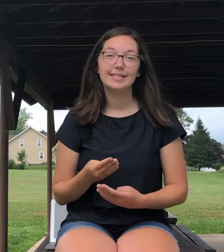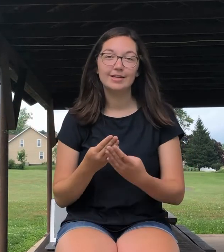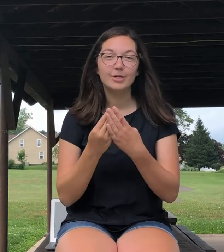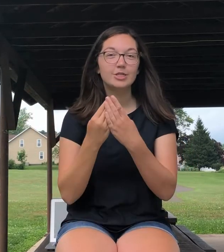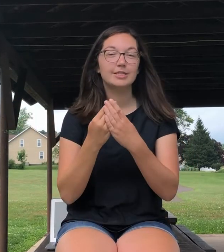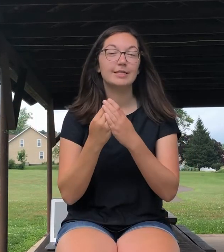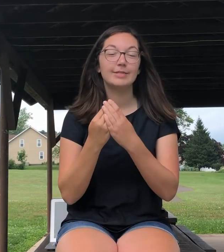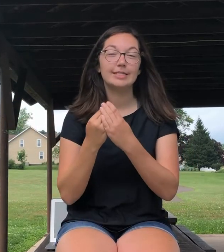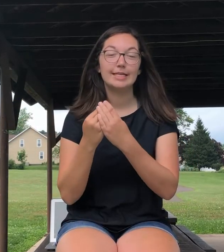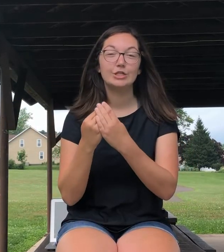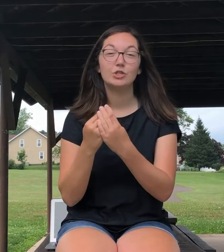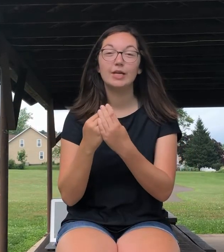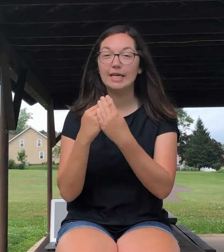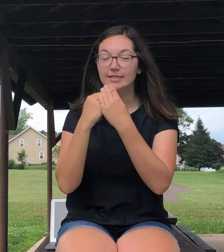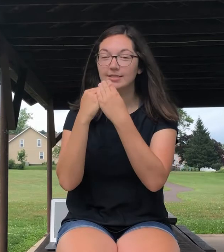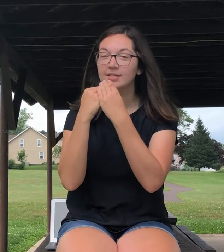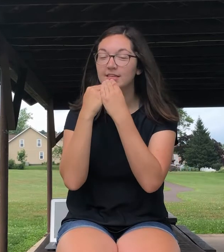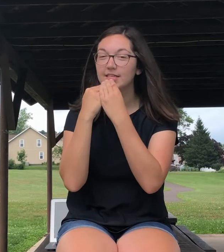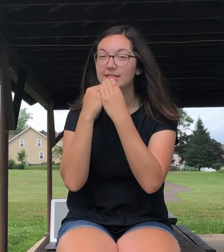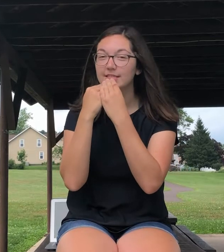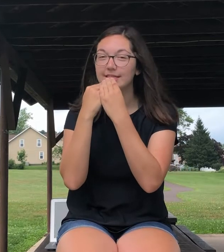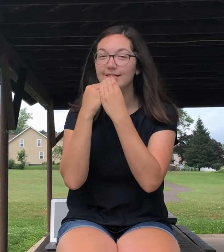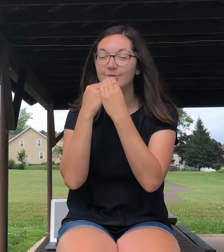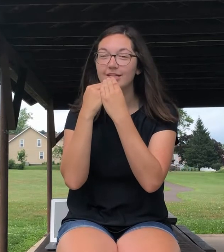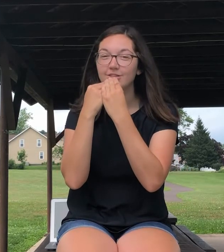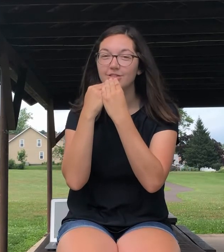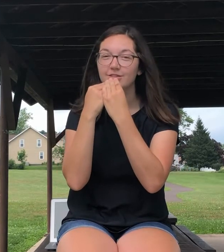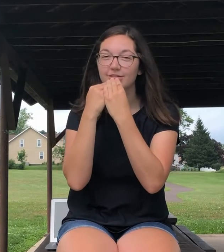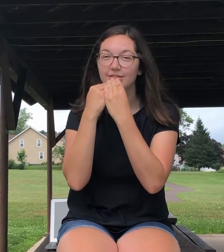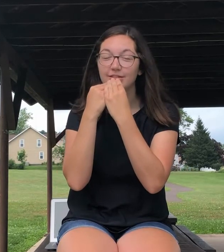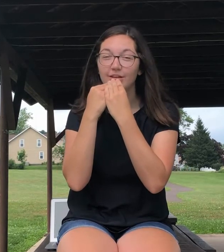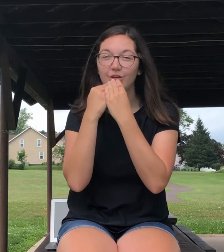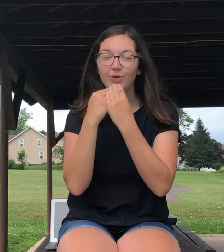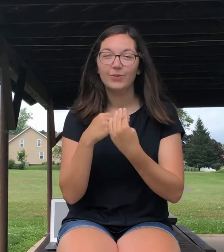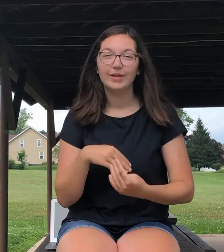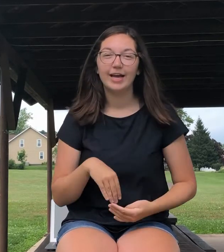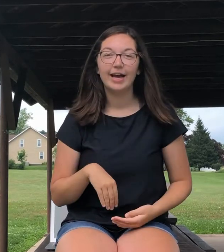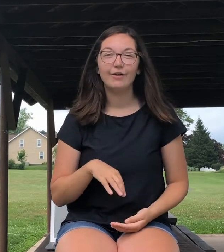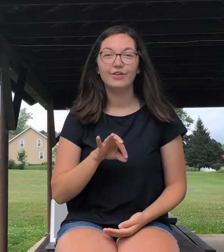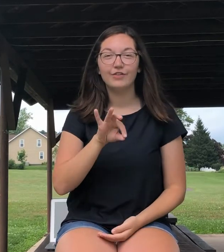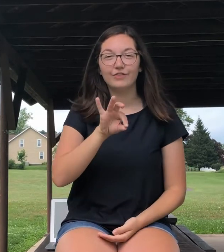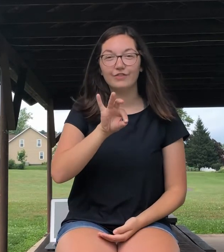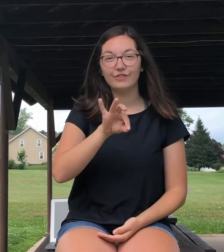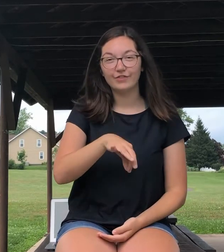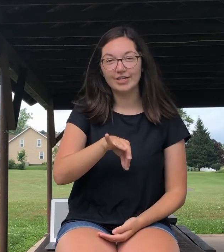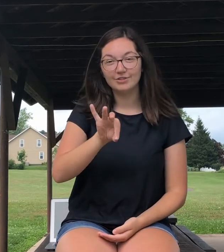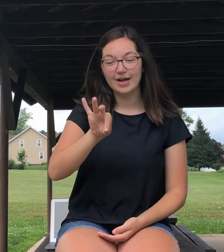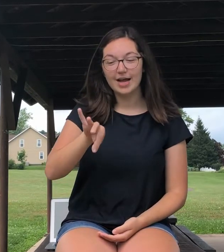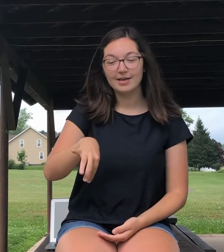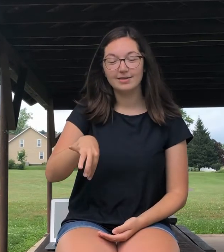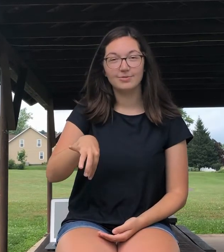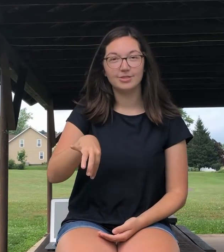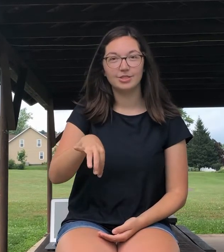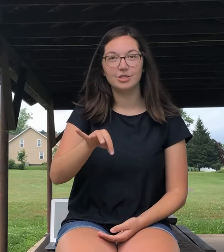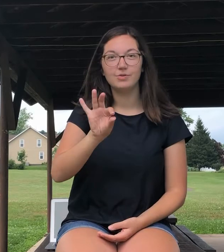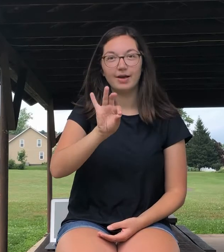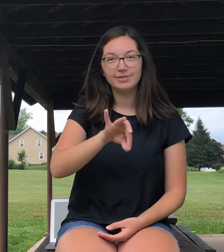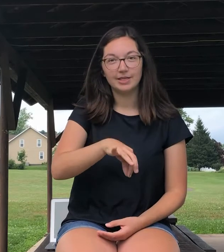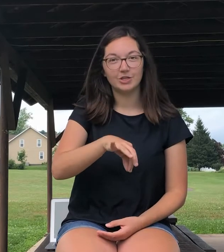Sandwich is going to be taking two hands. Sandwich. We have French fry, which is two Fs, like you're